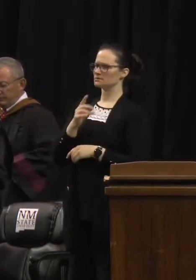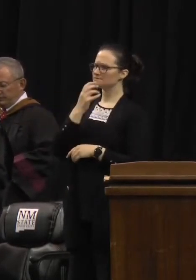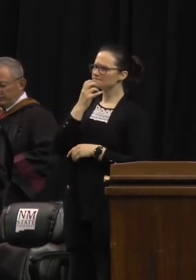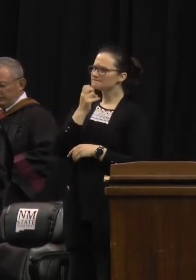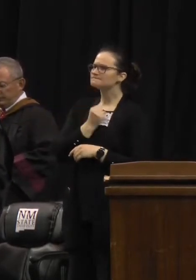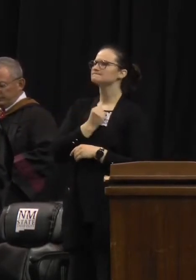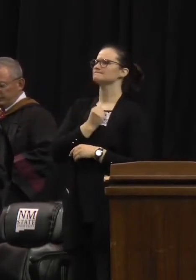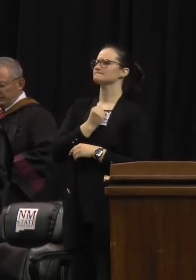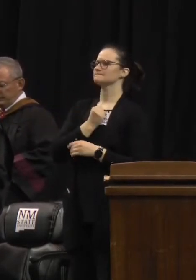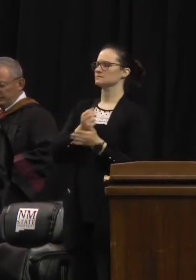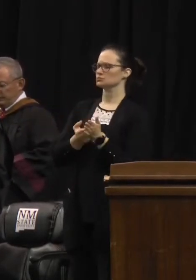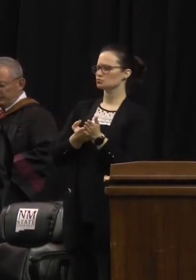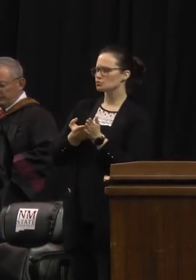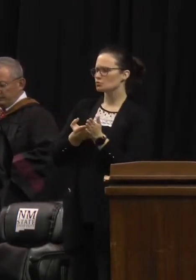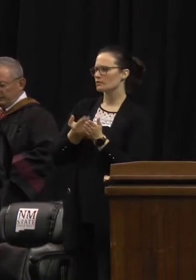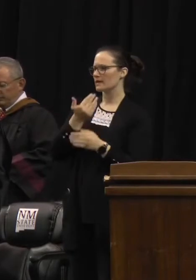good.